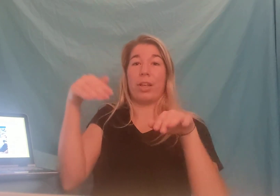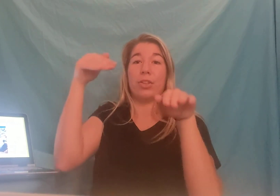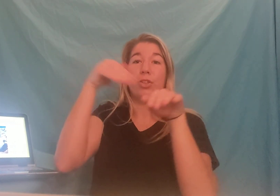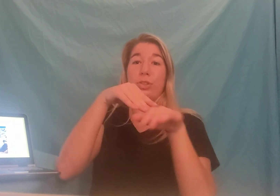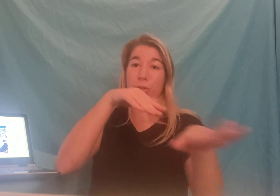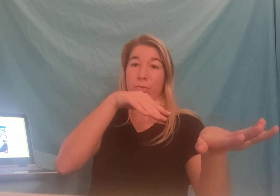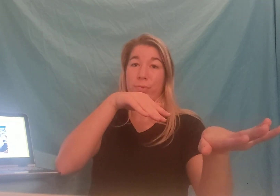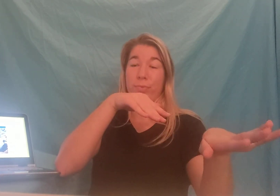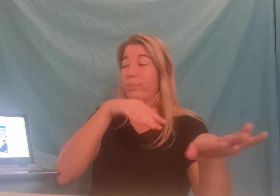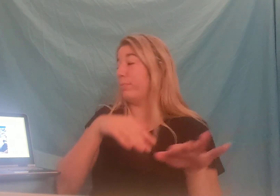Avalanche.